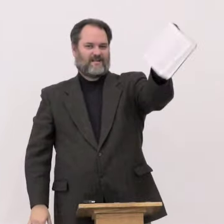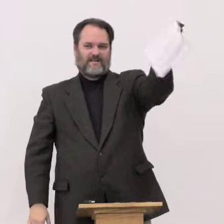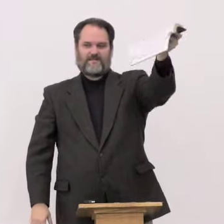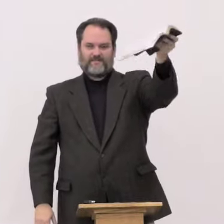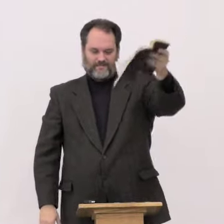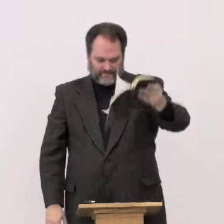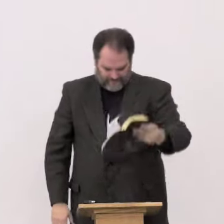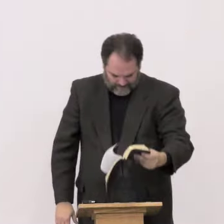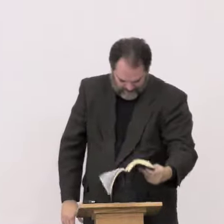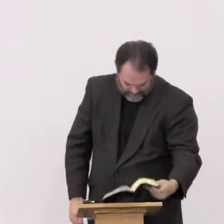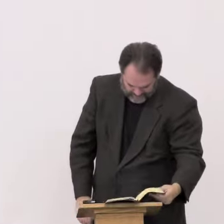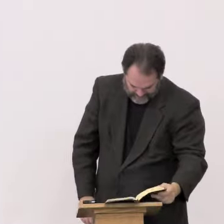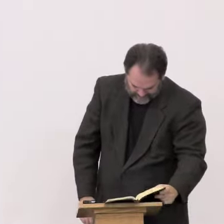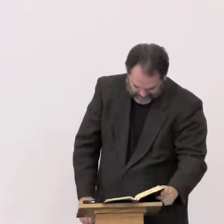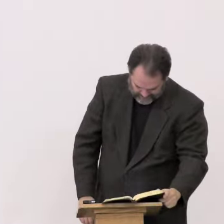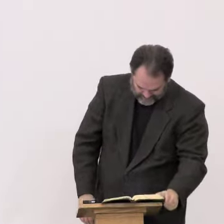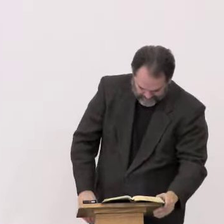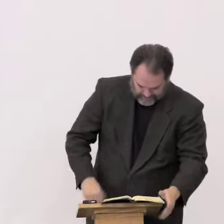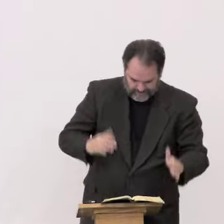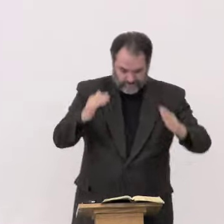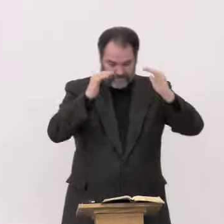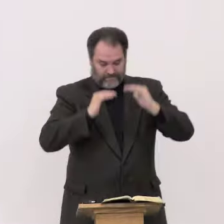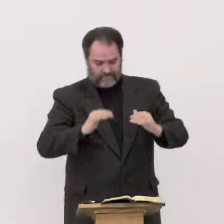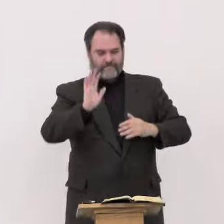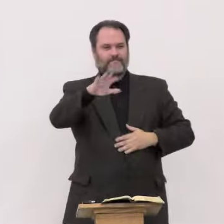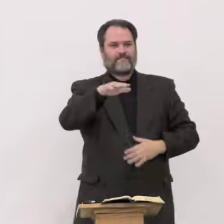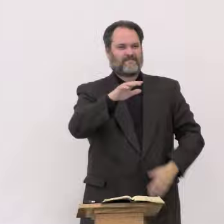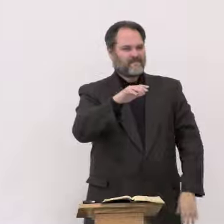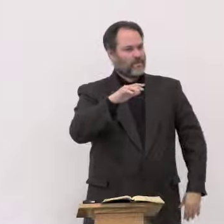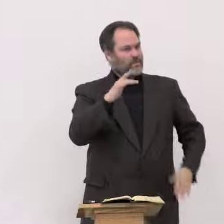how you learn about all this stuff and you read the Bible. Now,